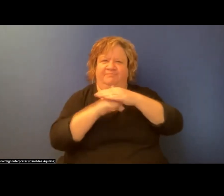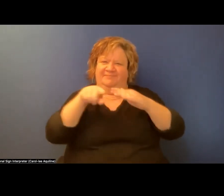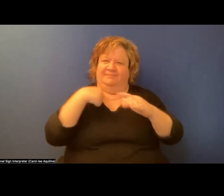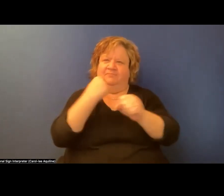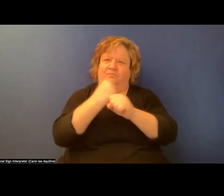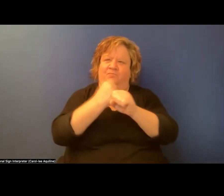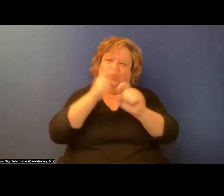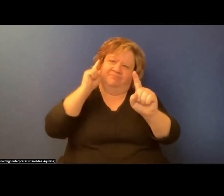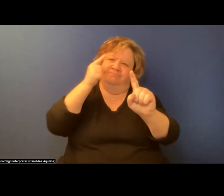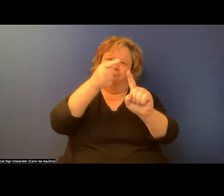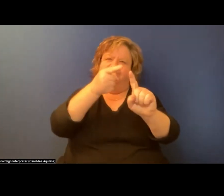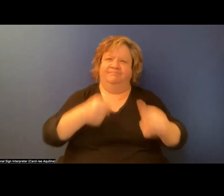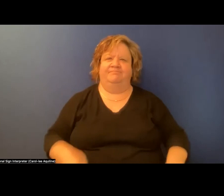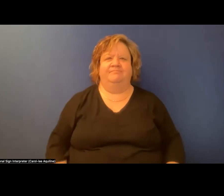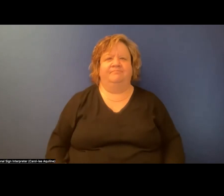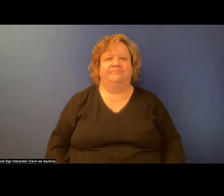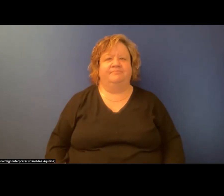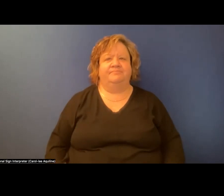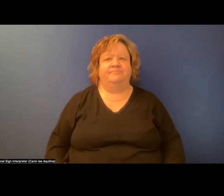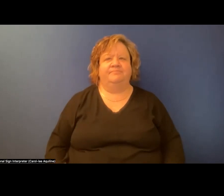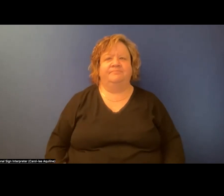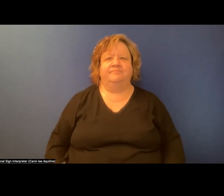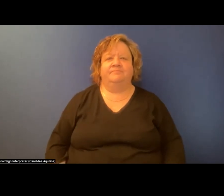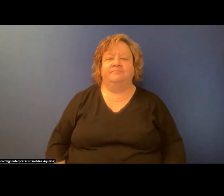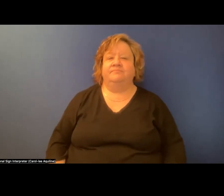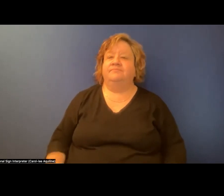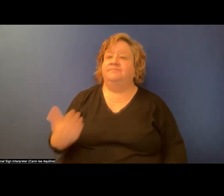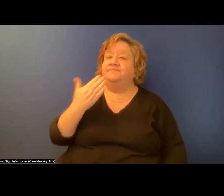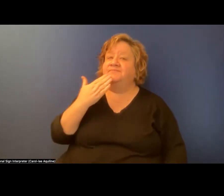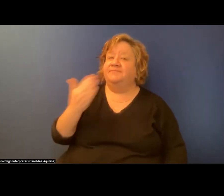Thank you, Ambassador Uwan. Now, Elham.